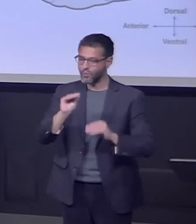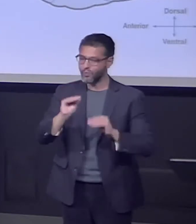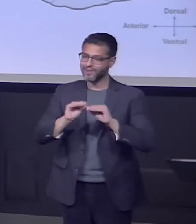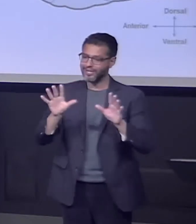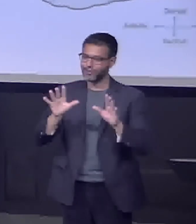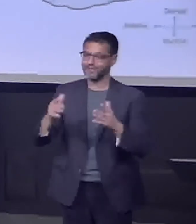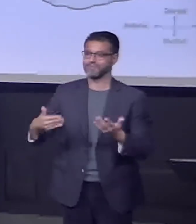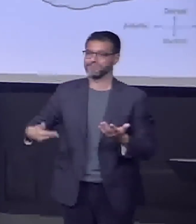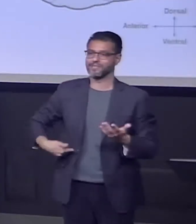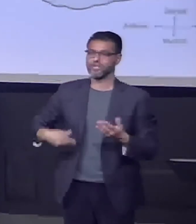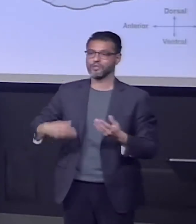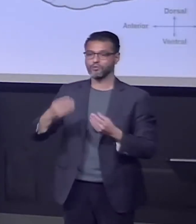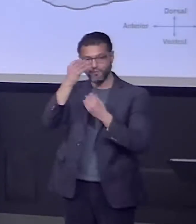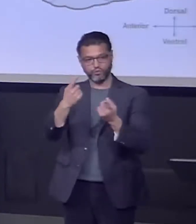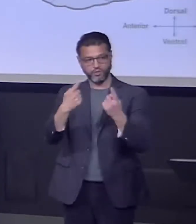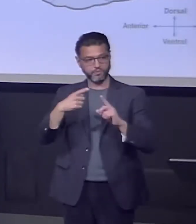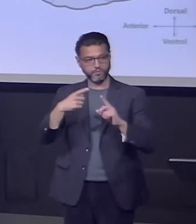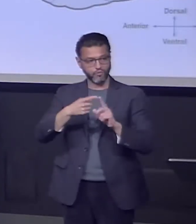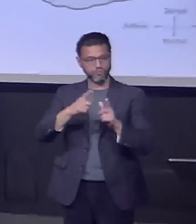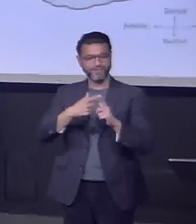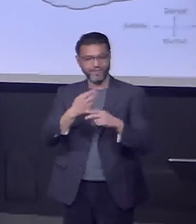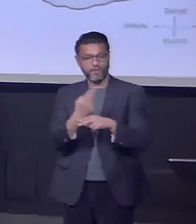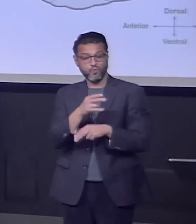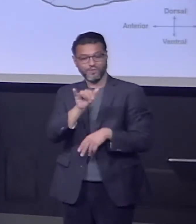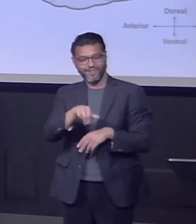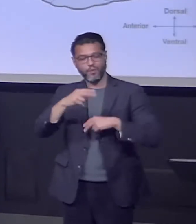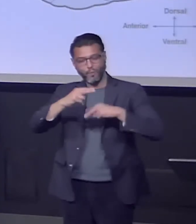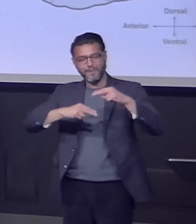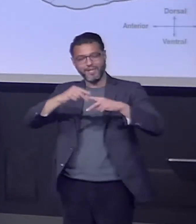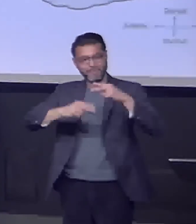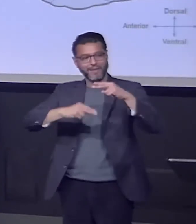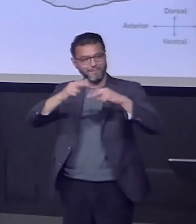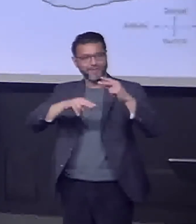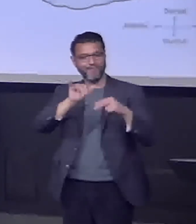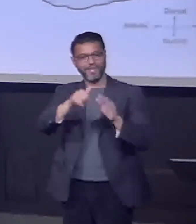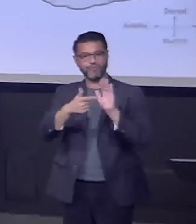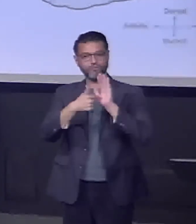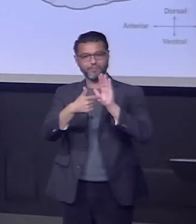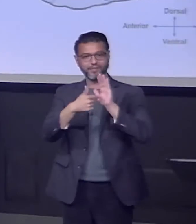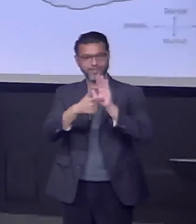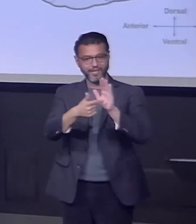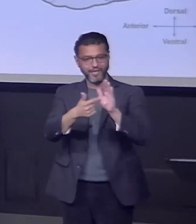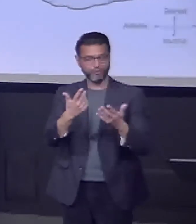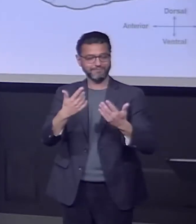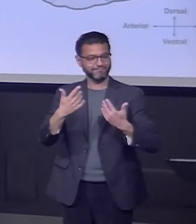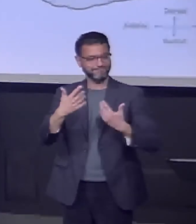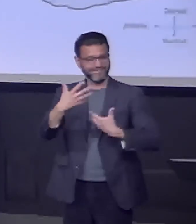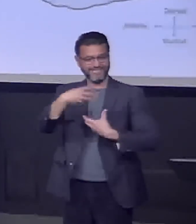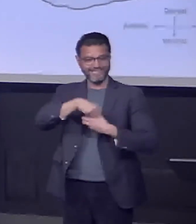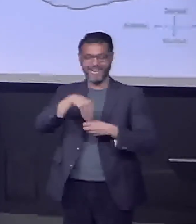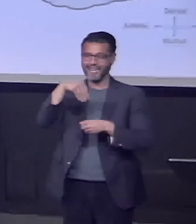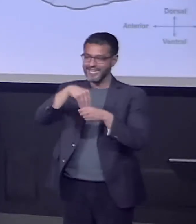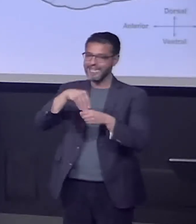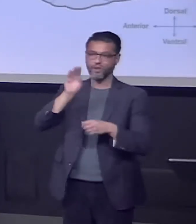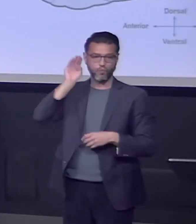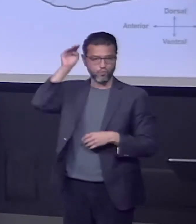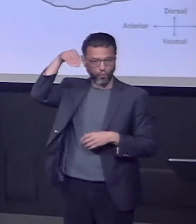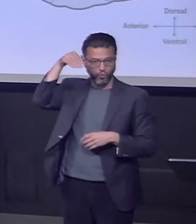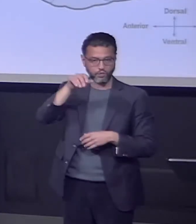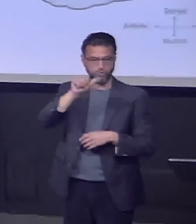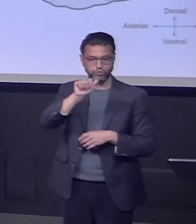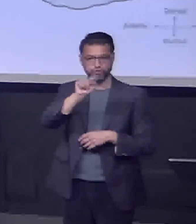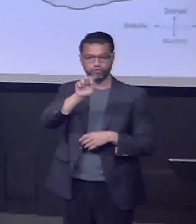comes first, and then it is used to build up that articulatory representation that is contained in the dorsal stream, and you have to close